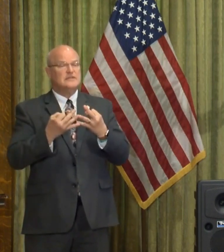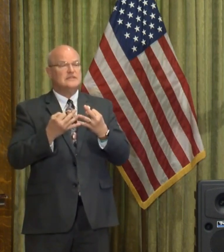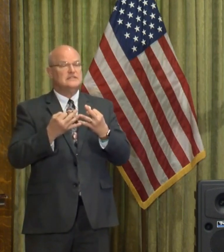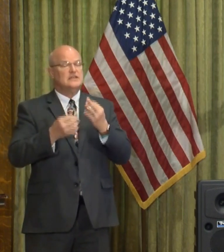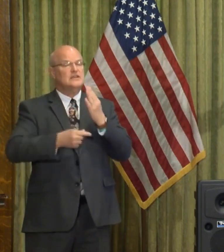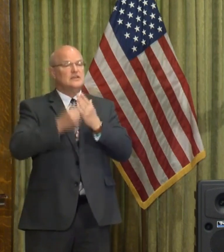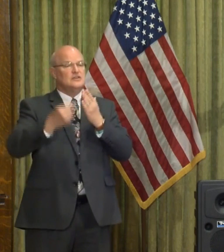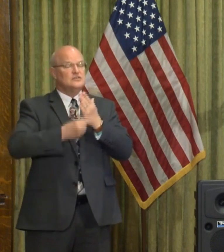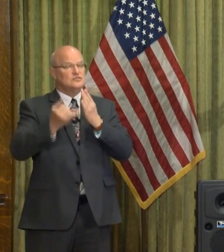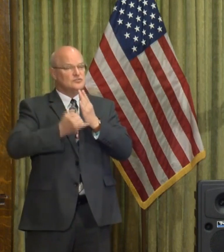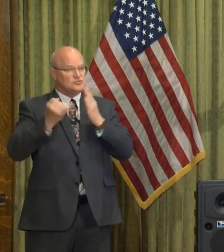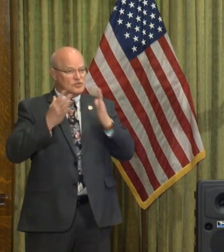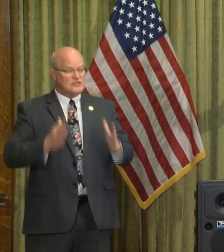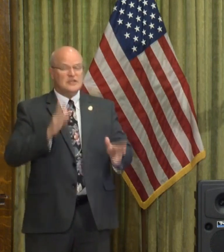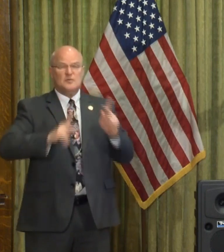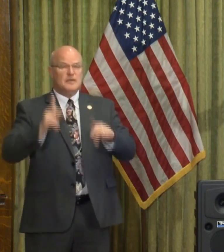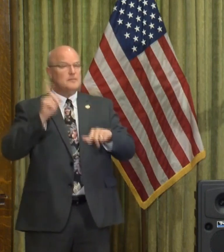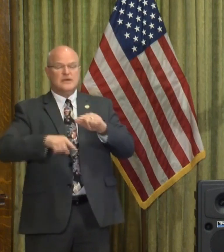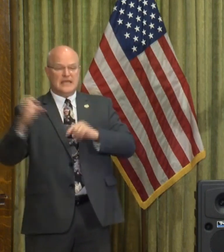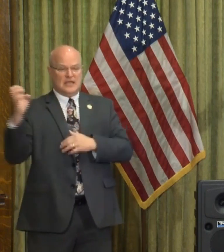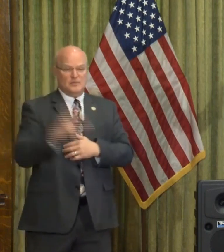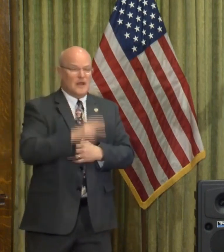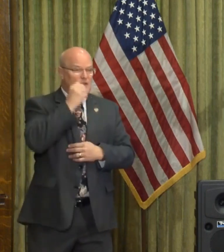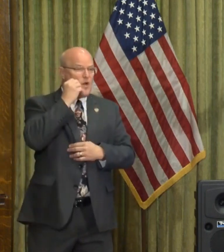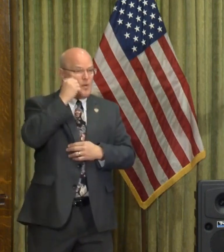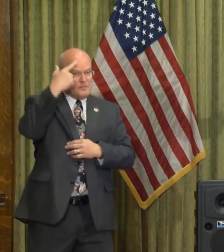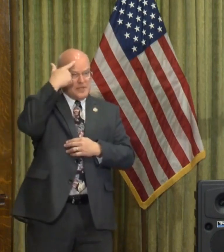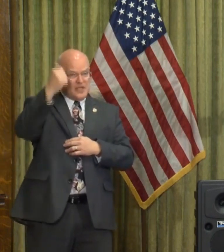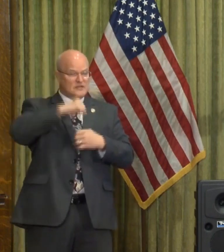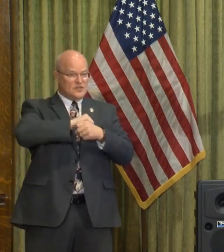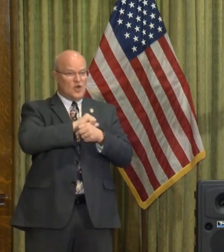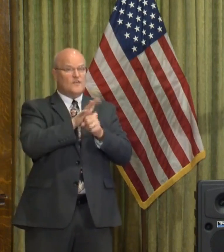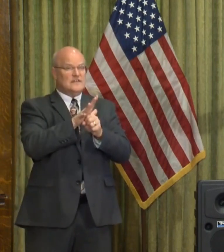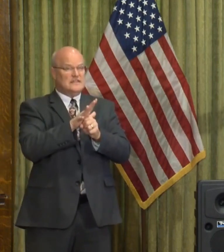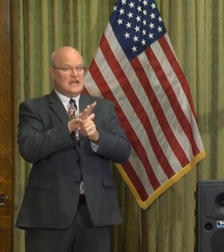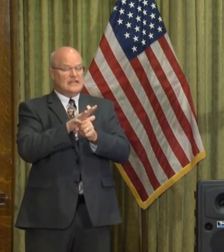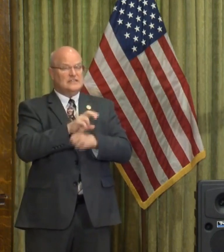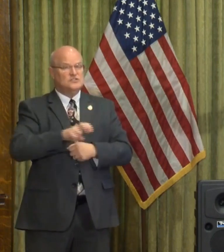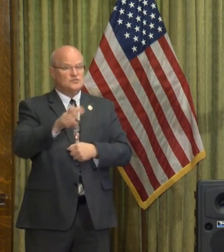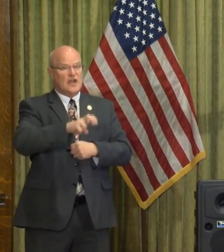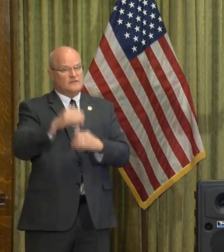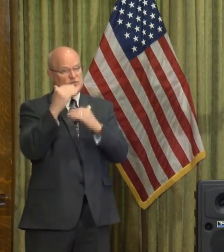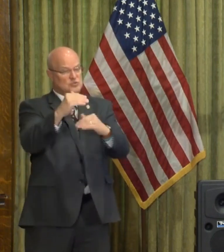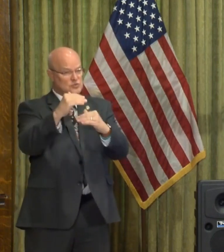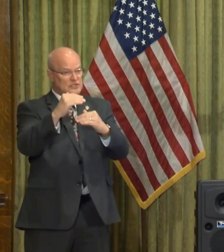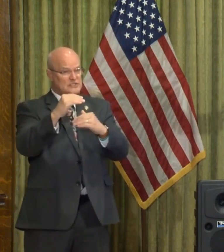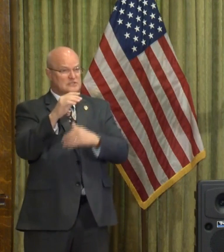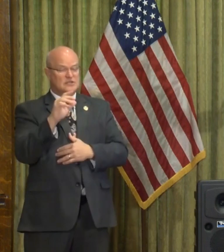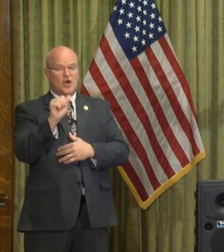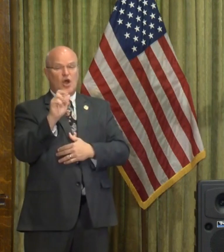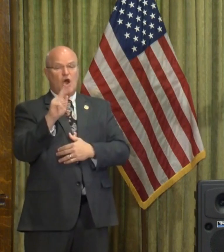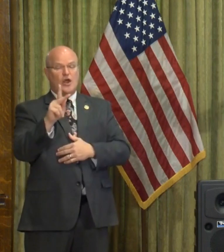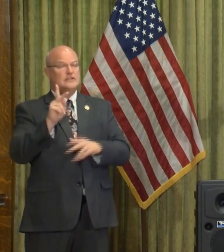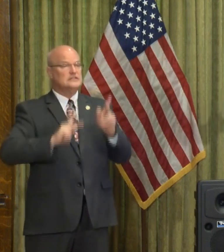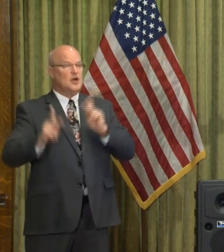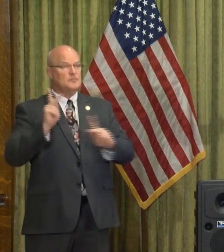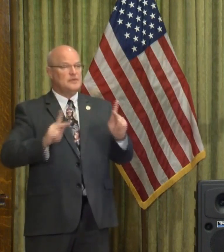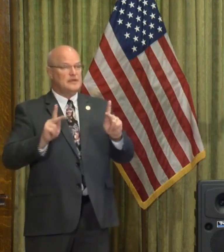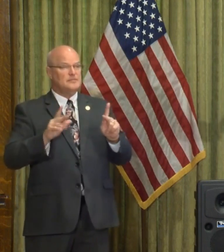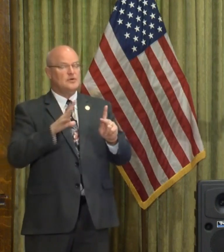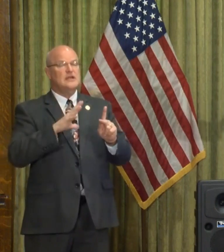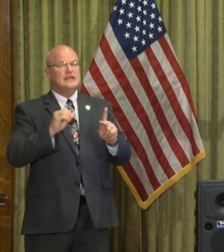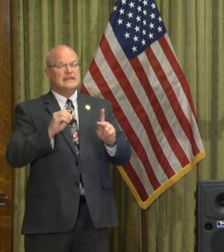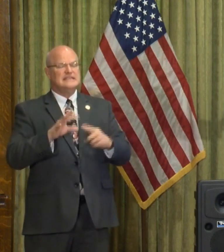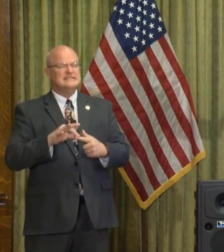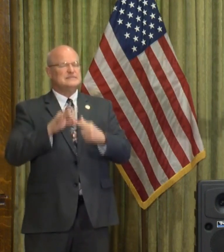journalists, persons unable to return to their home because of the COVID-19 travel restrictions, Arkansas